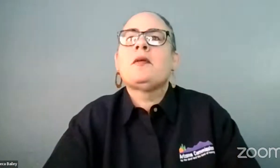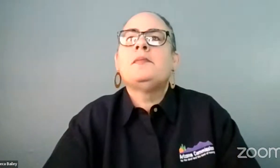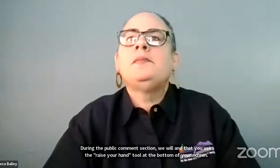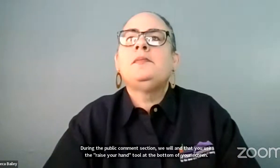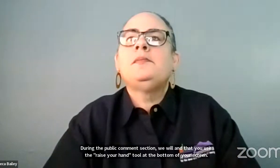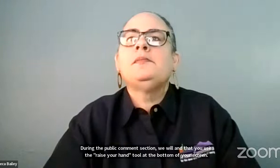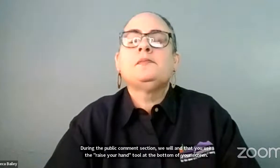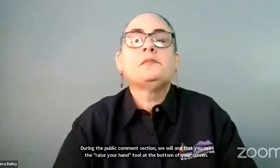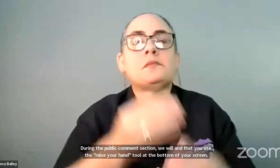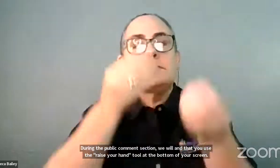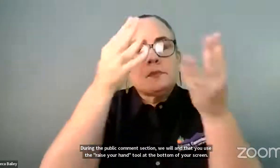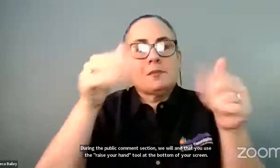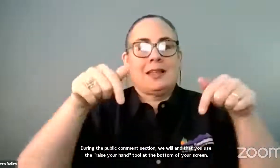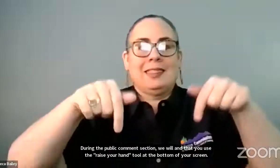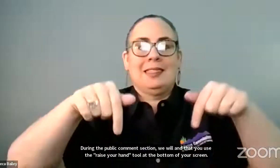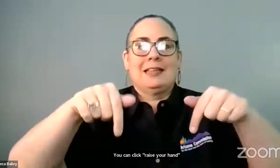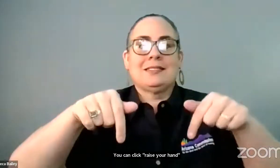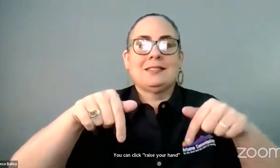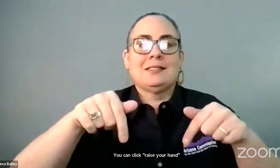their hands were raised.